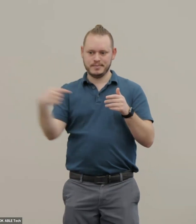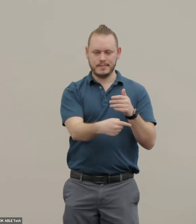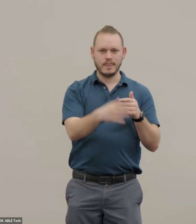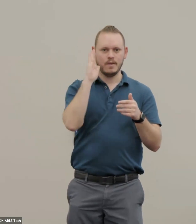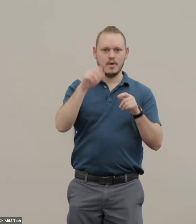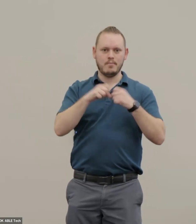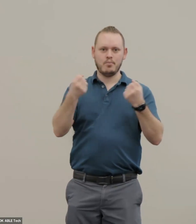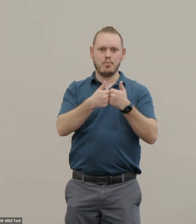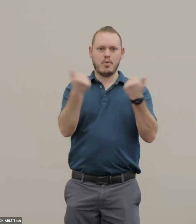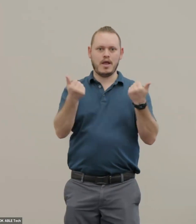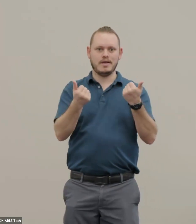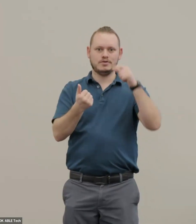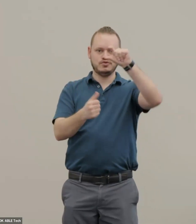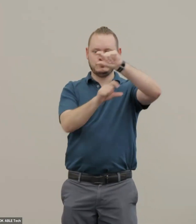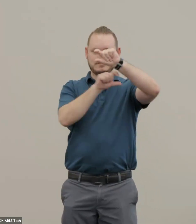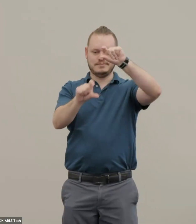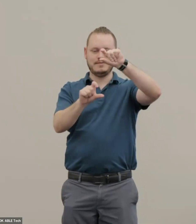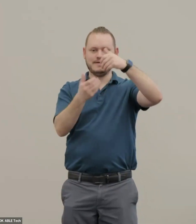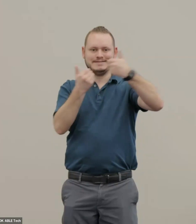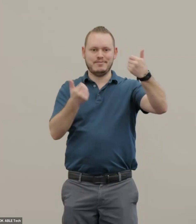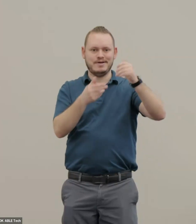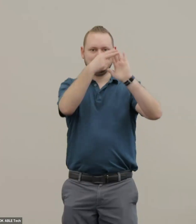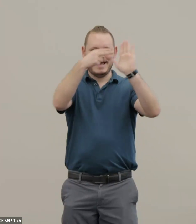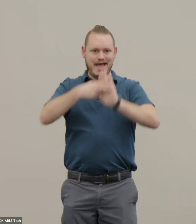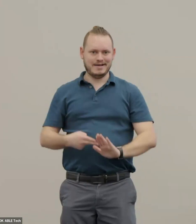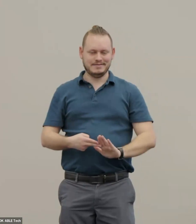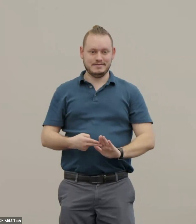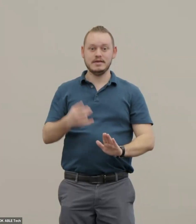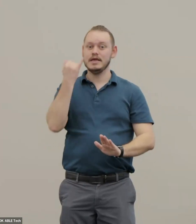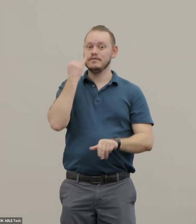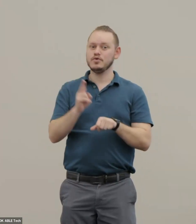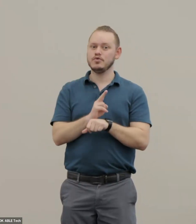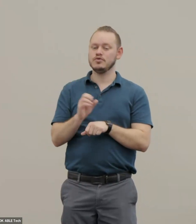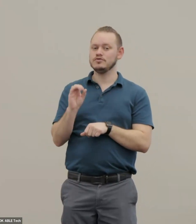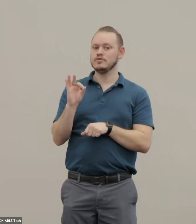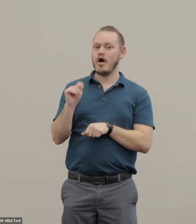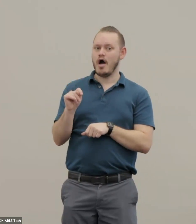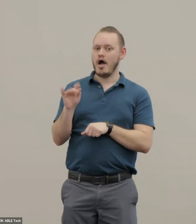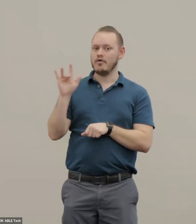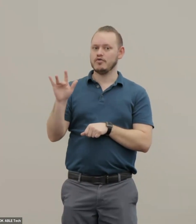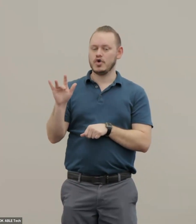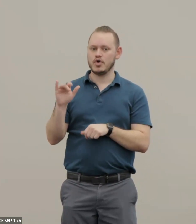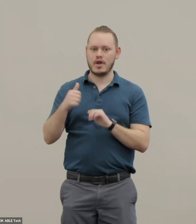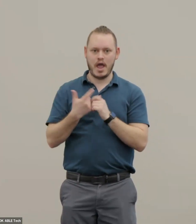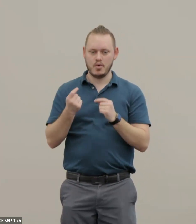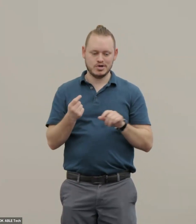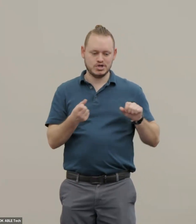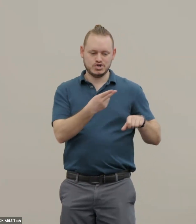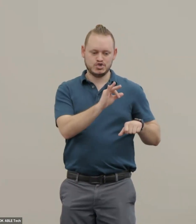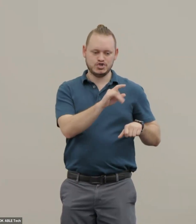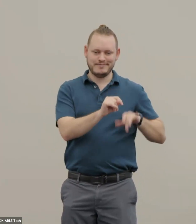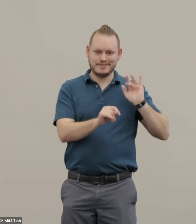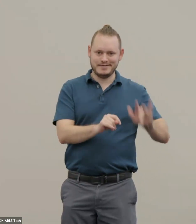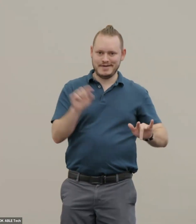it into two separate tags. But if you use a soft return, which you do by pressing Shift Return on